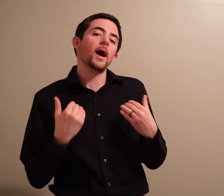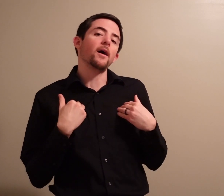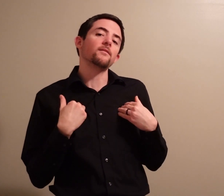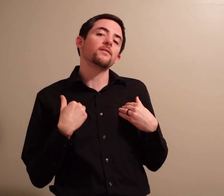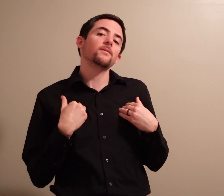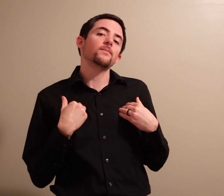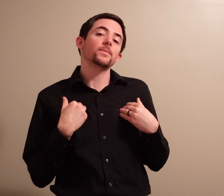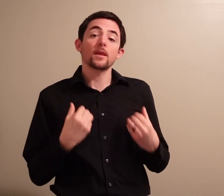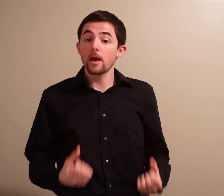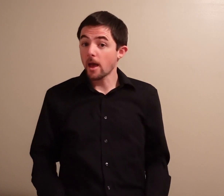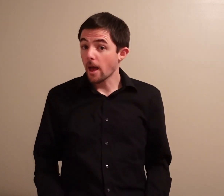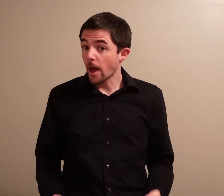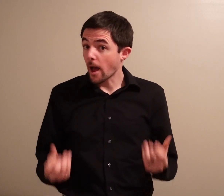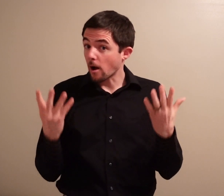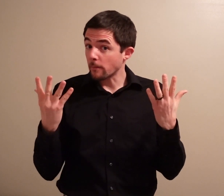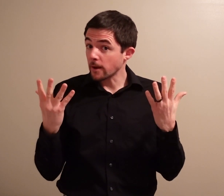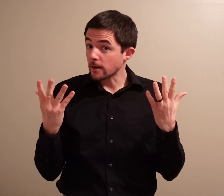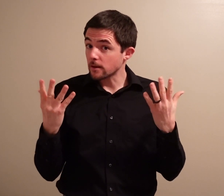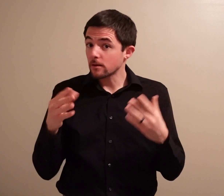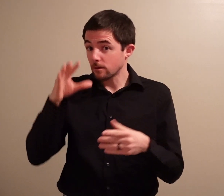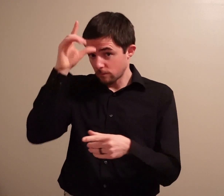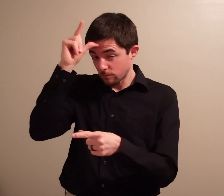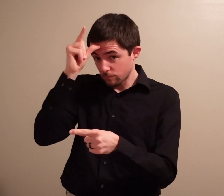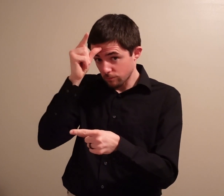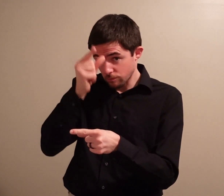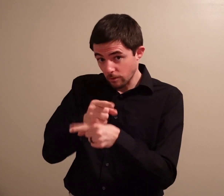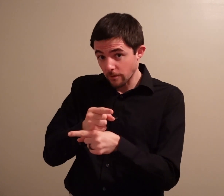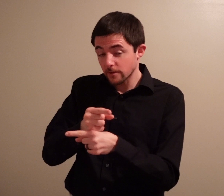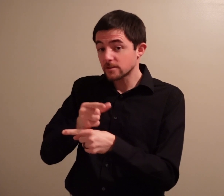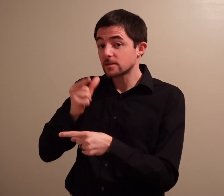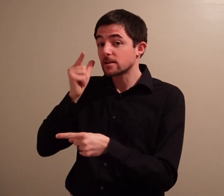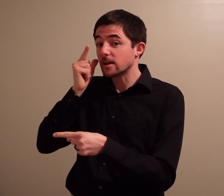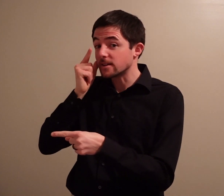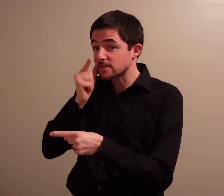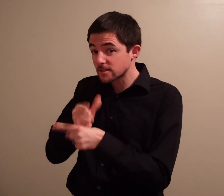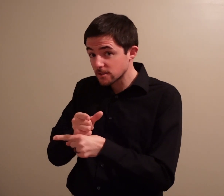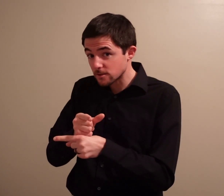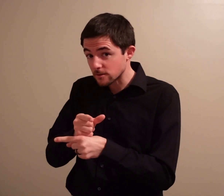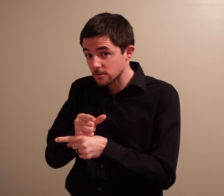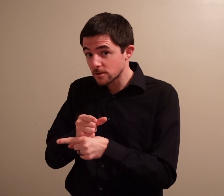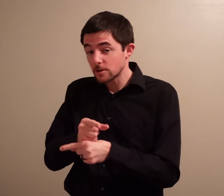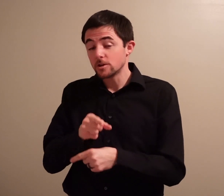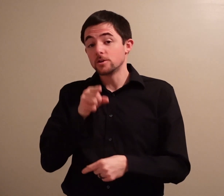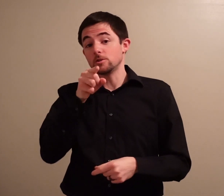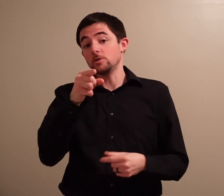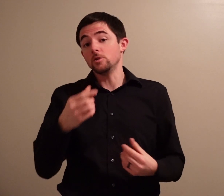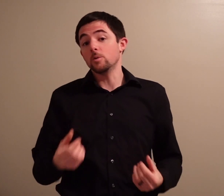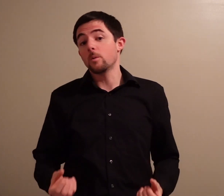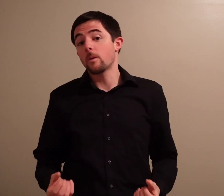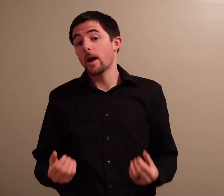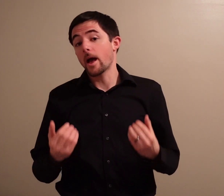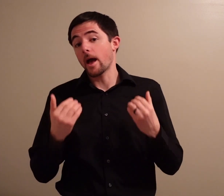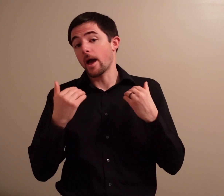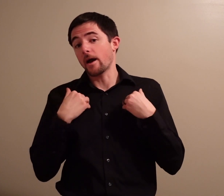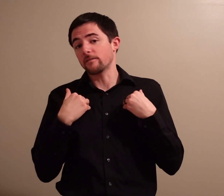have? How many brothers and sisters do you